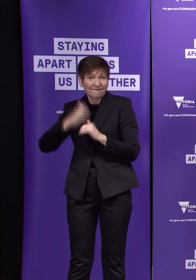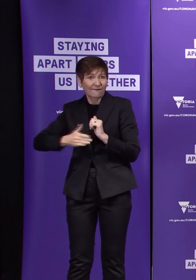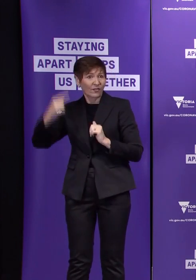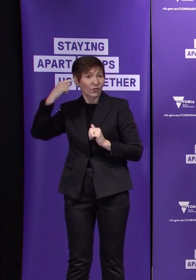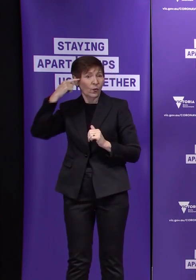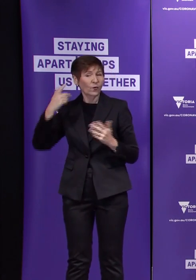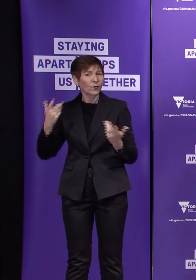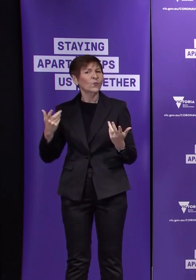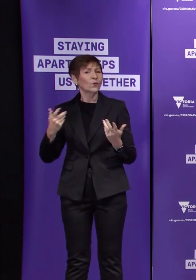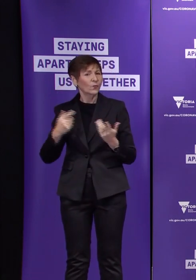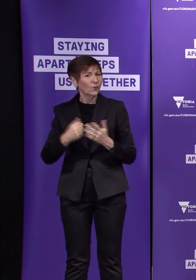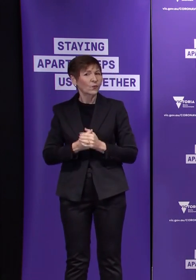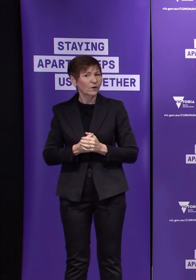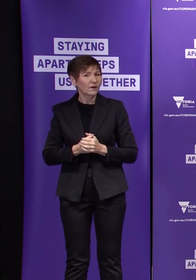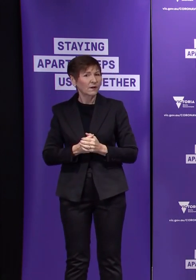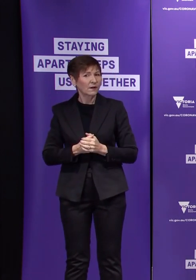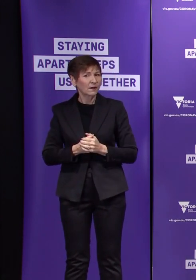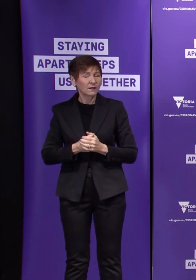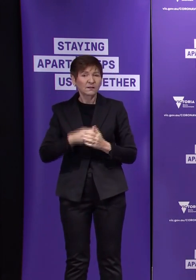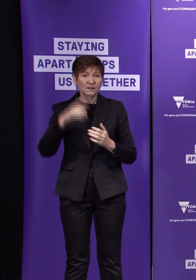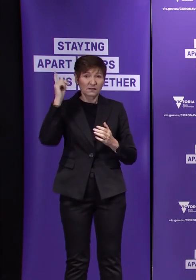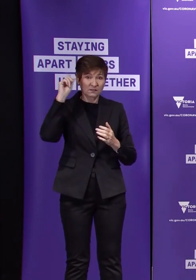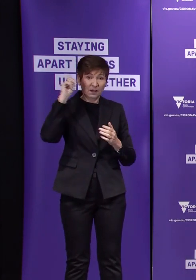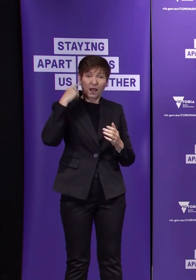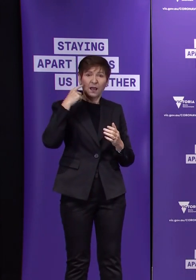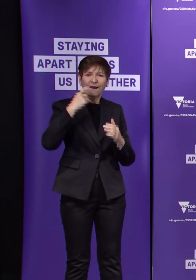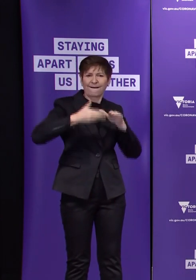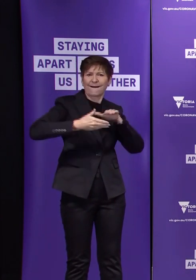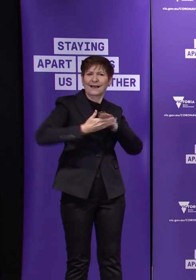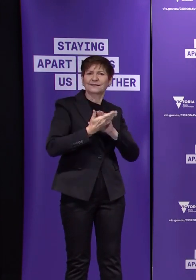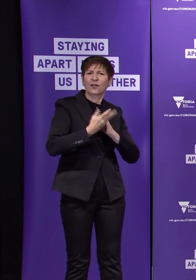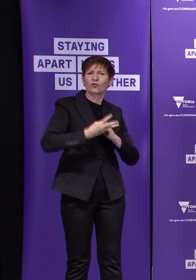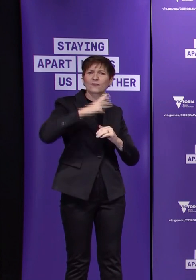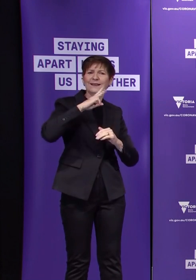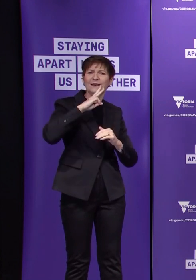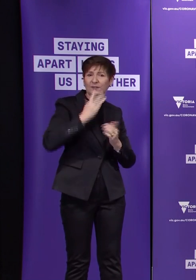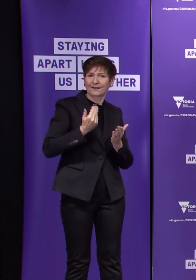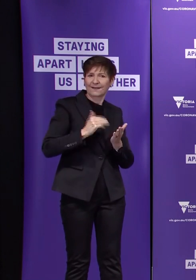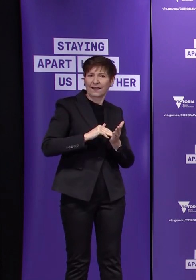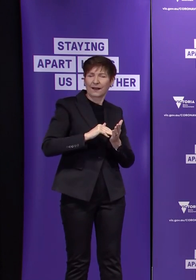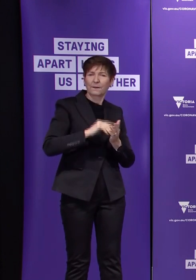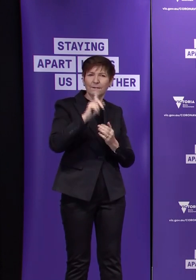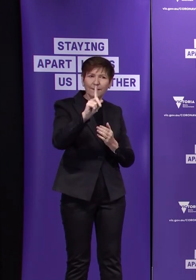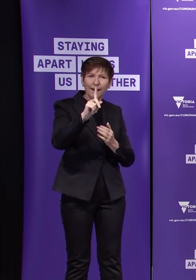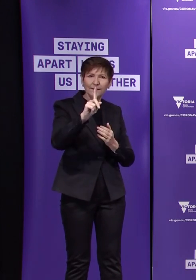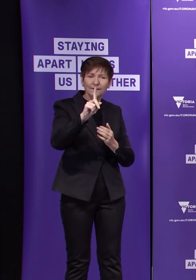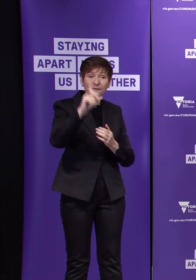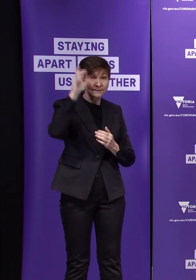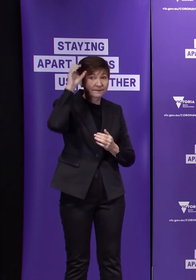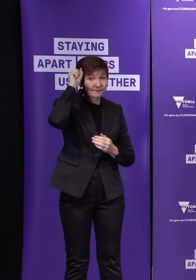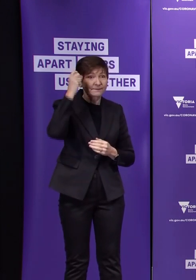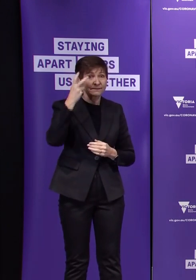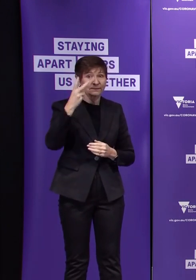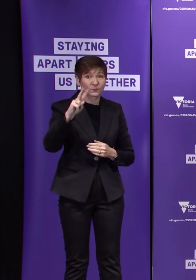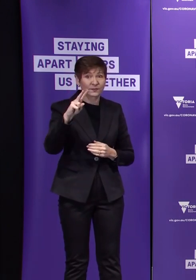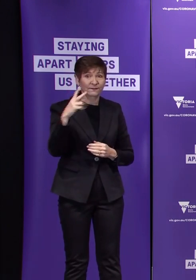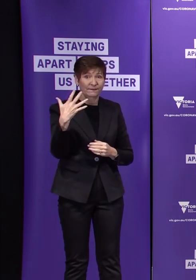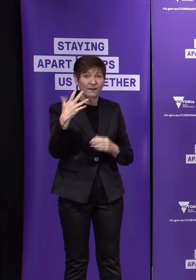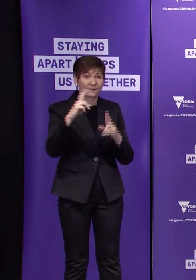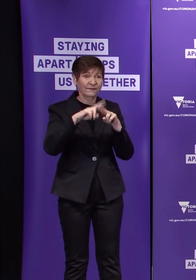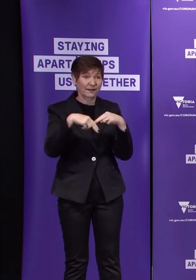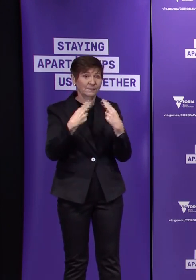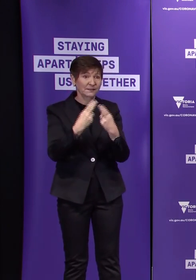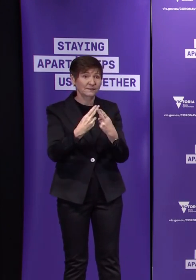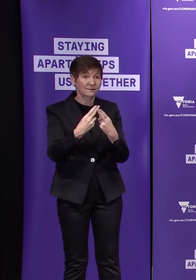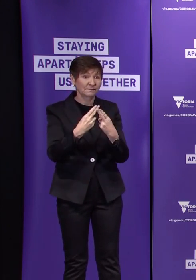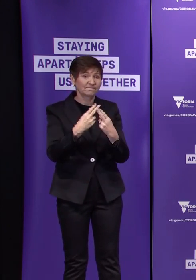is positive, today's a very sad day for 25 families, and this is a